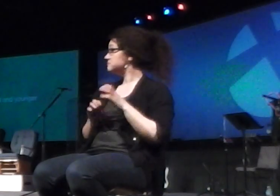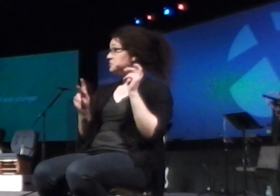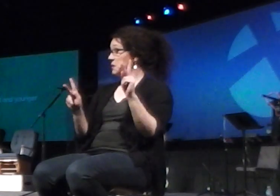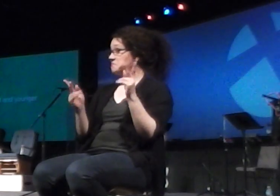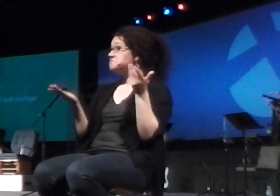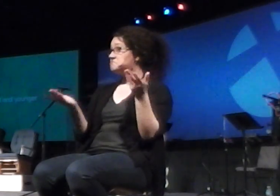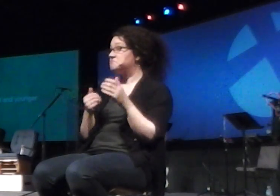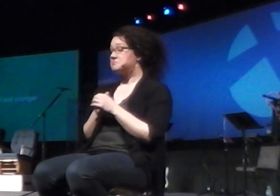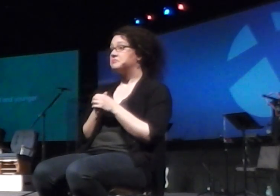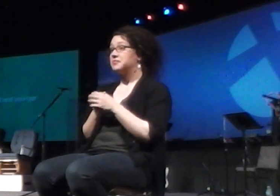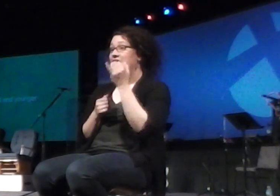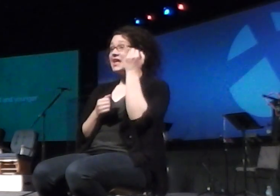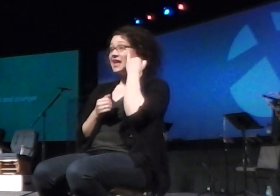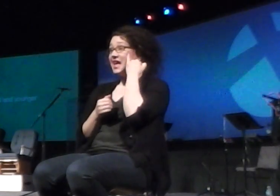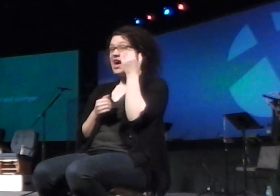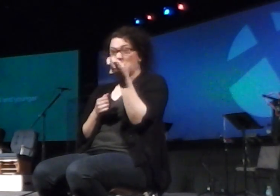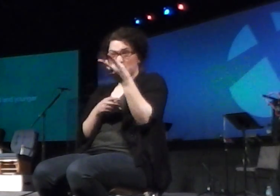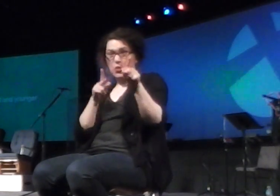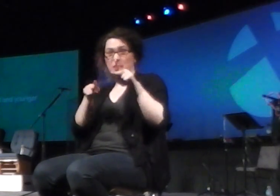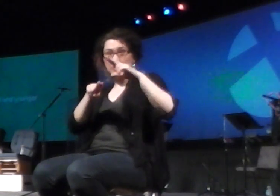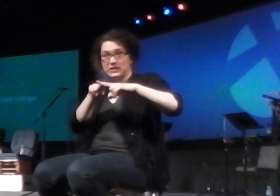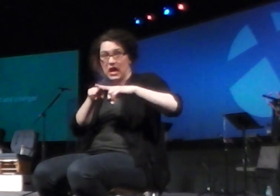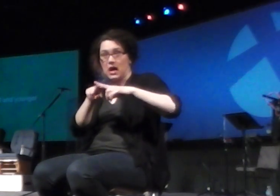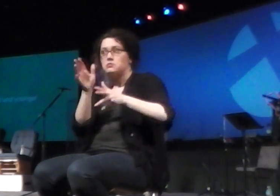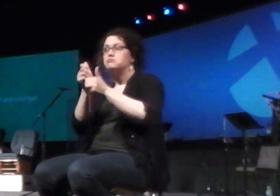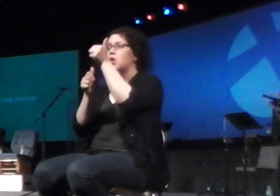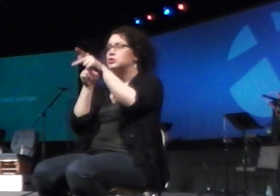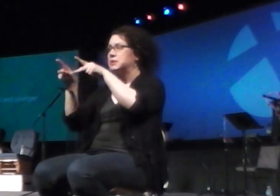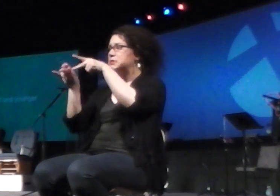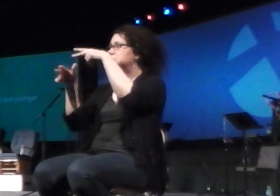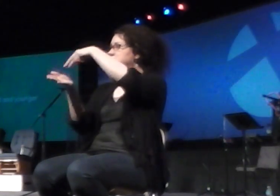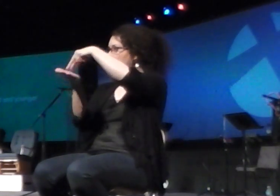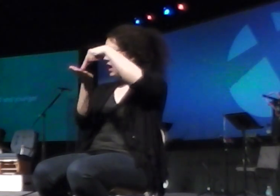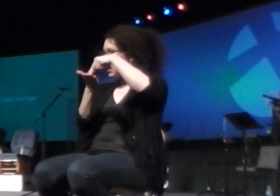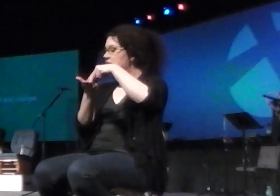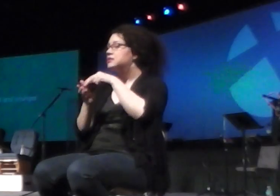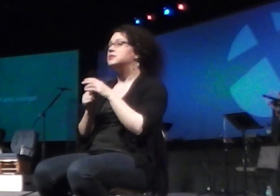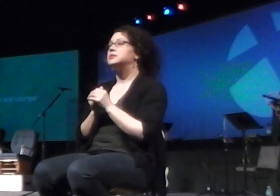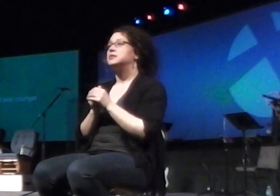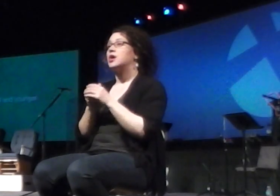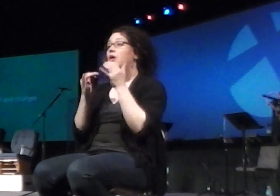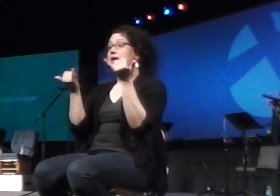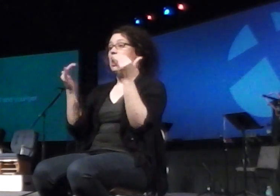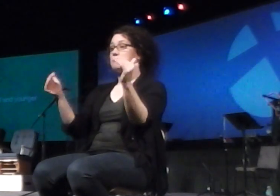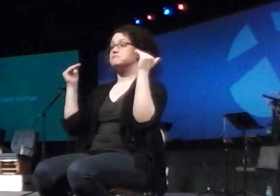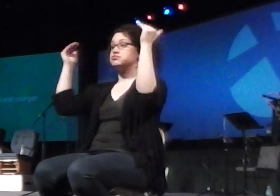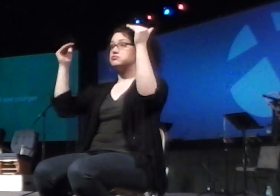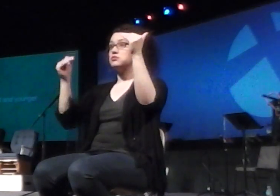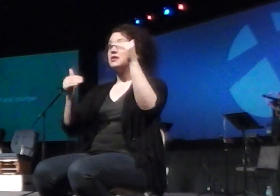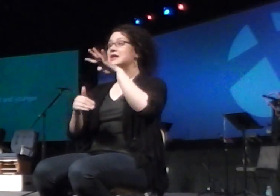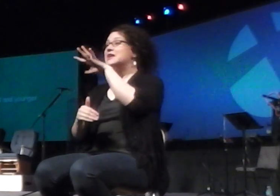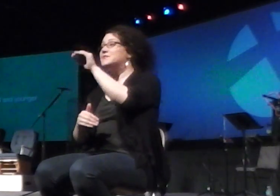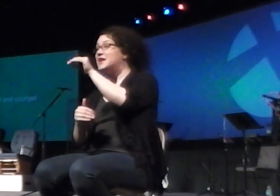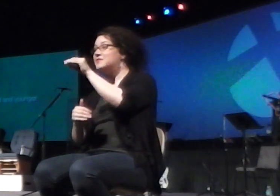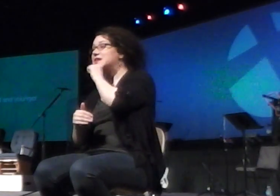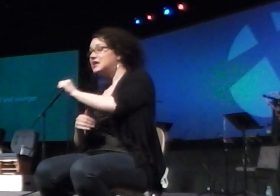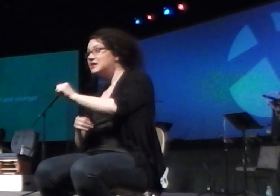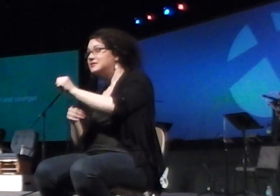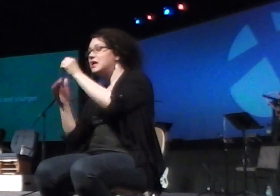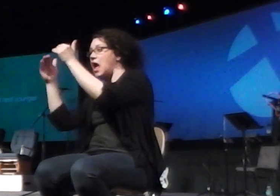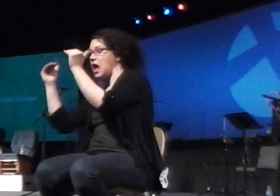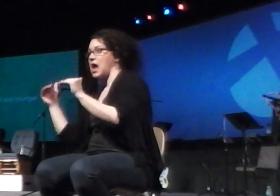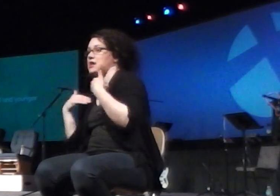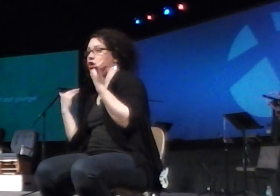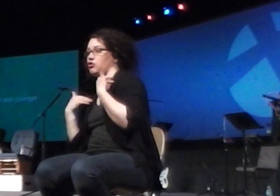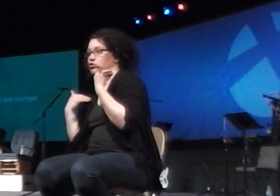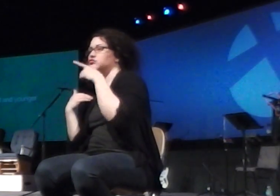Okay. Okay, a few people sat down. Most of us are still standing in the room. Okay, go up. So this is 50 and younger should be able to hear this tone.